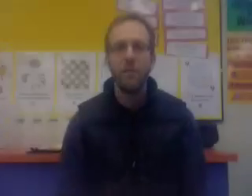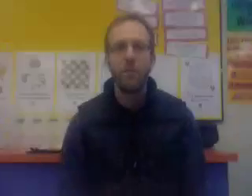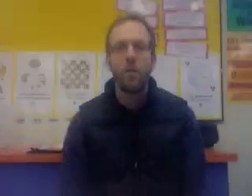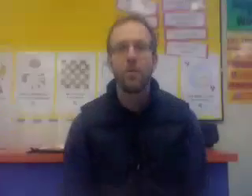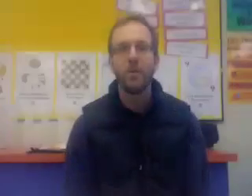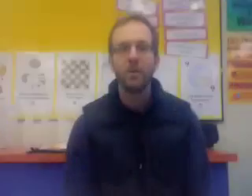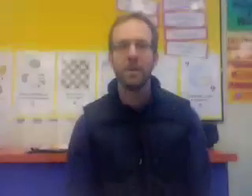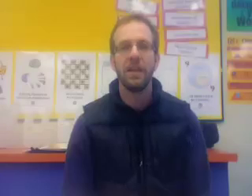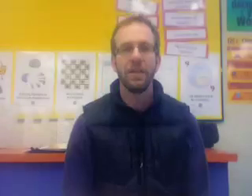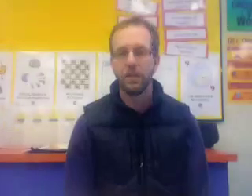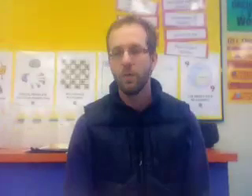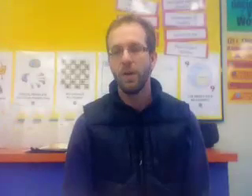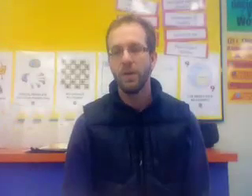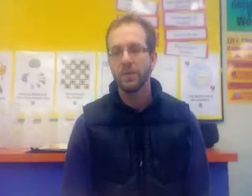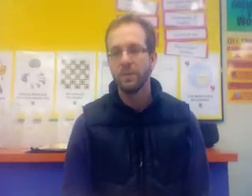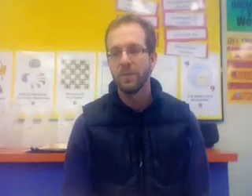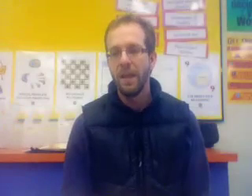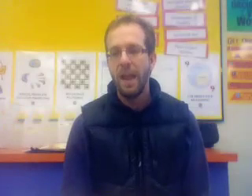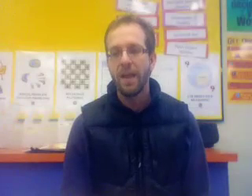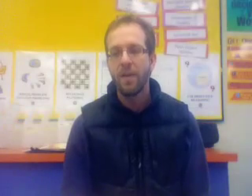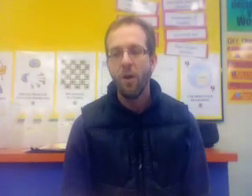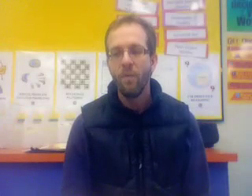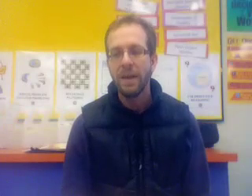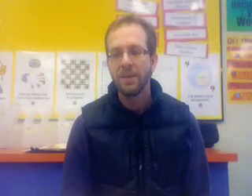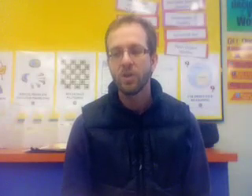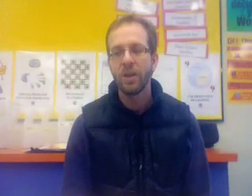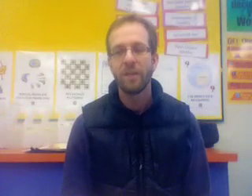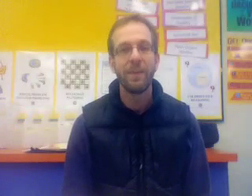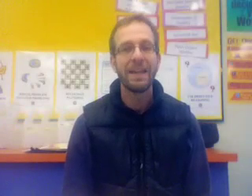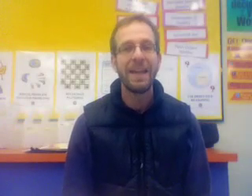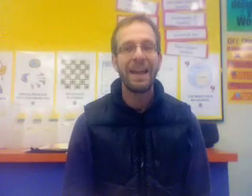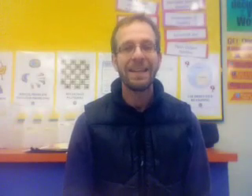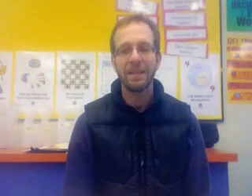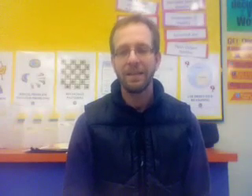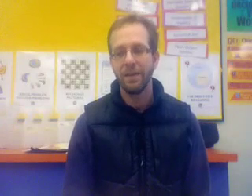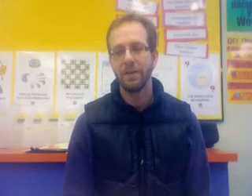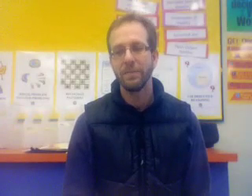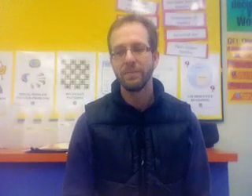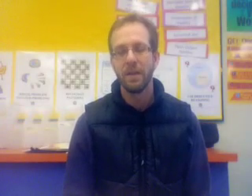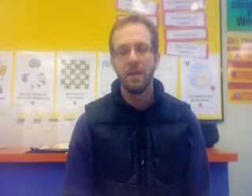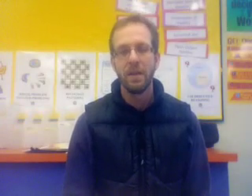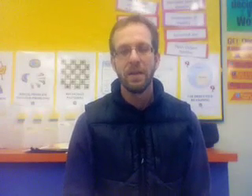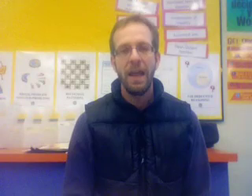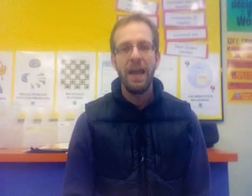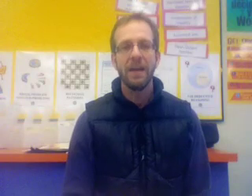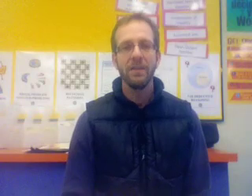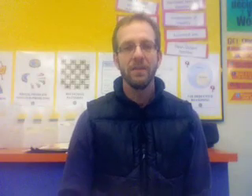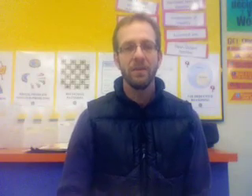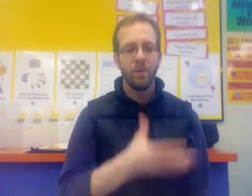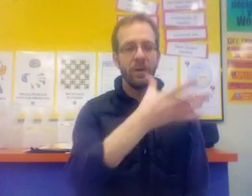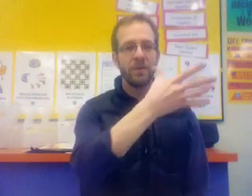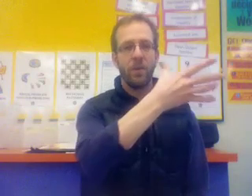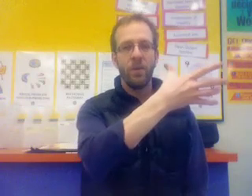Now for the third line of the chorus. And no message could have been any clearer. And we're going to start with an